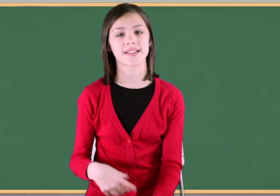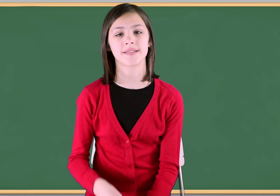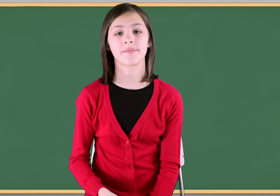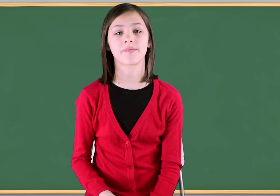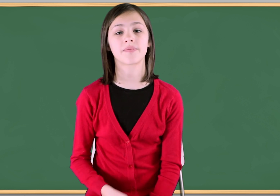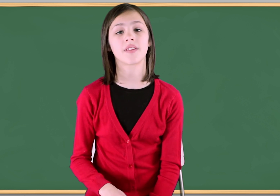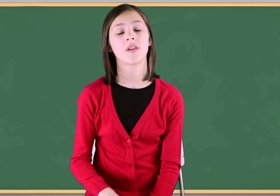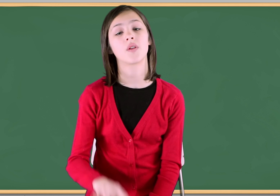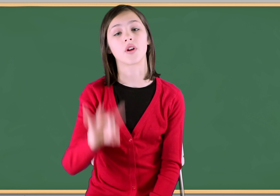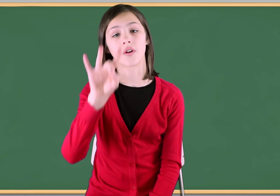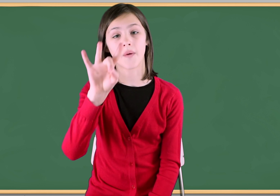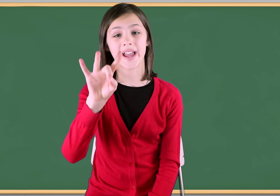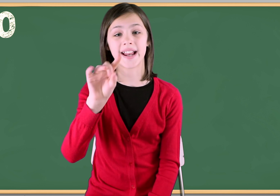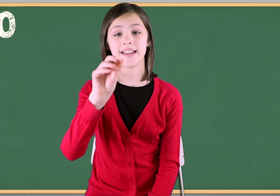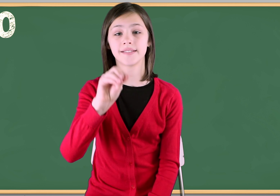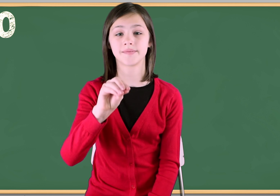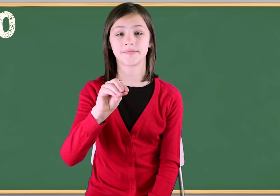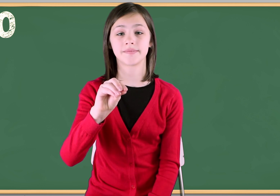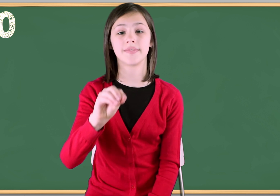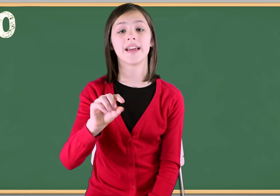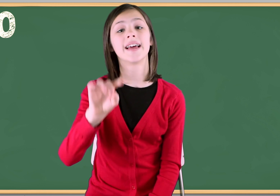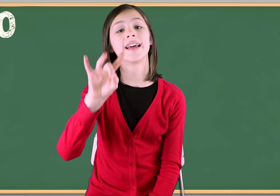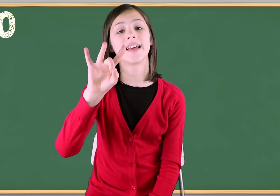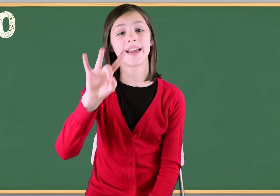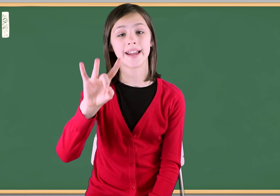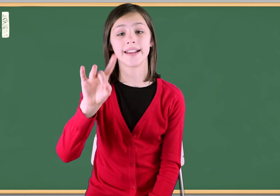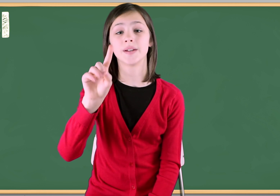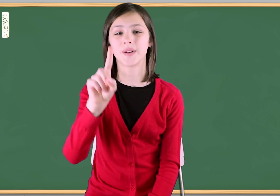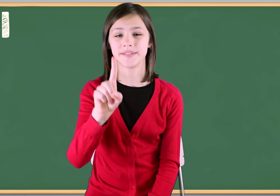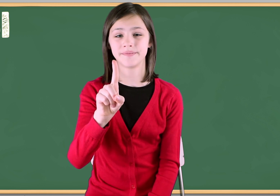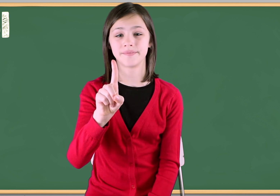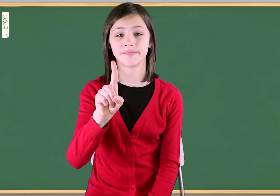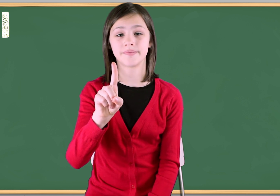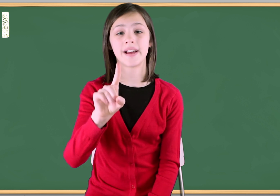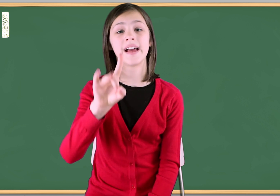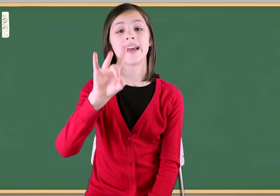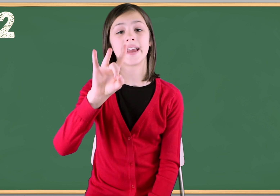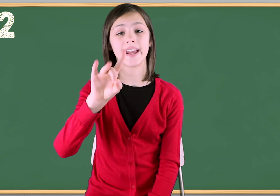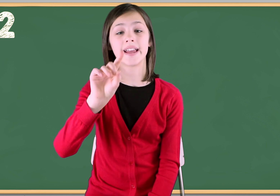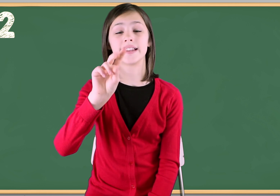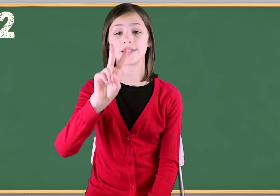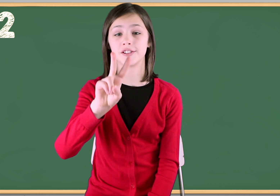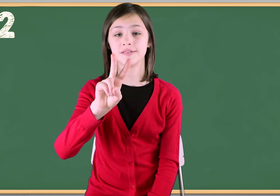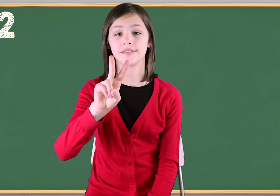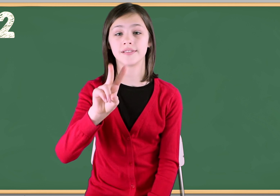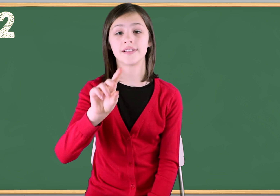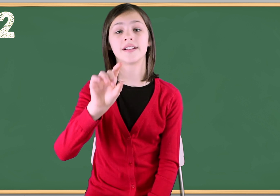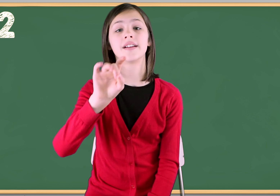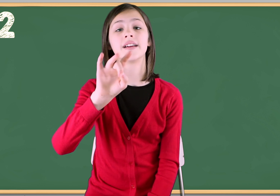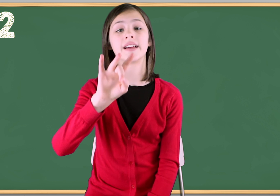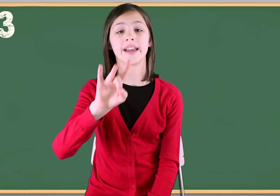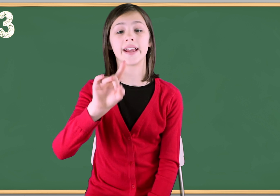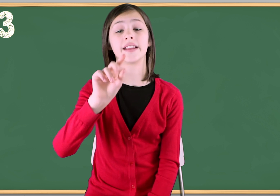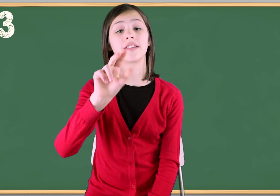pace. 80, 81, 82,